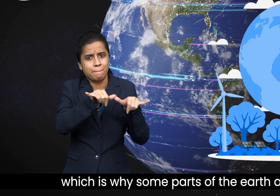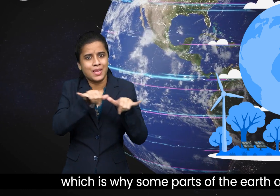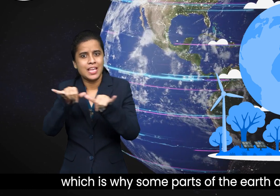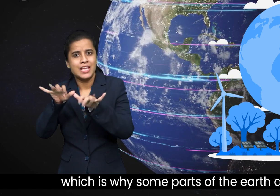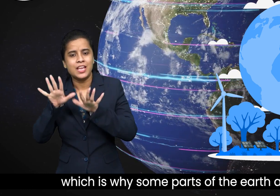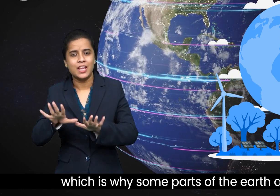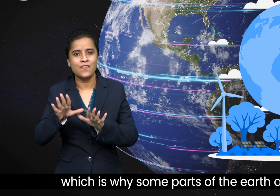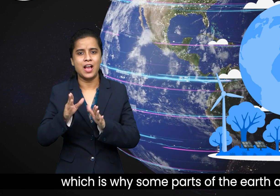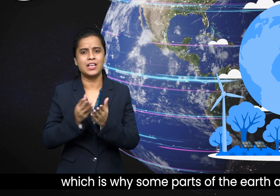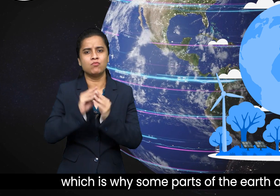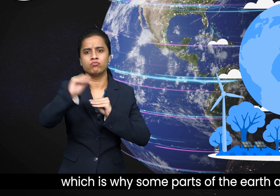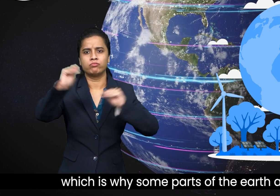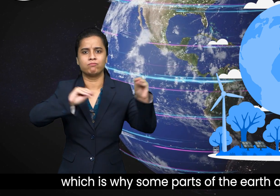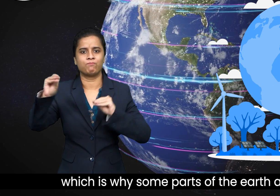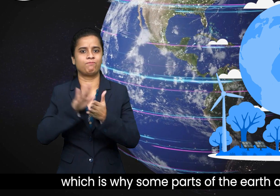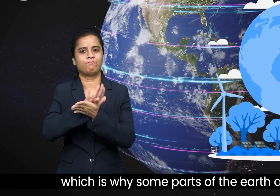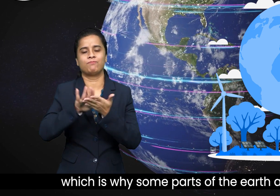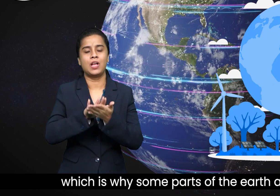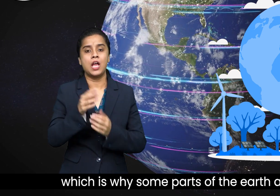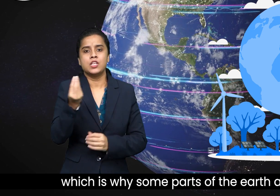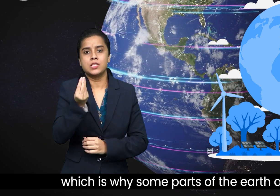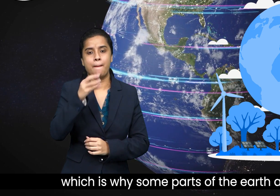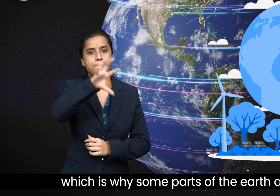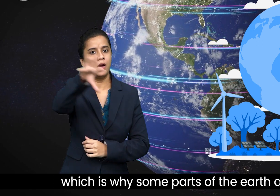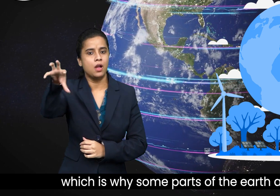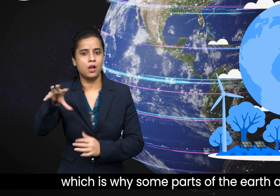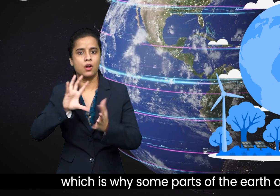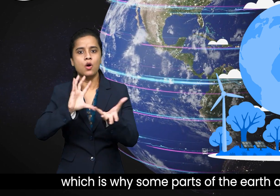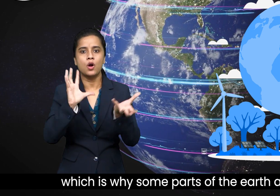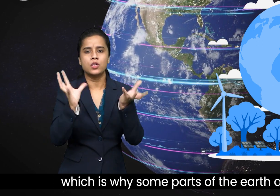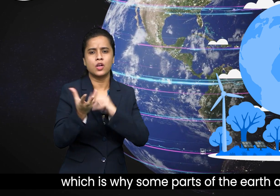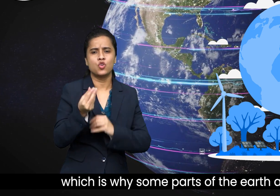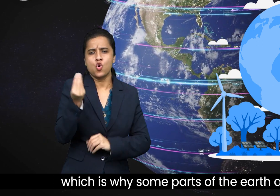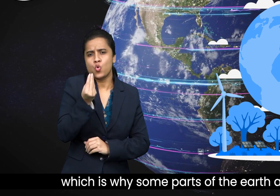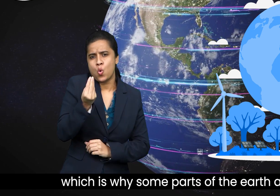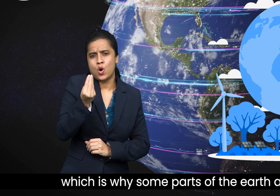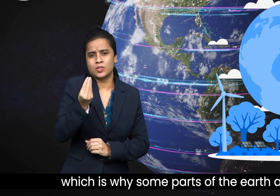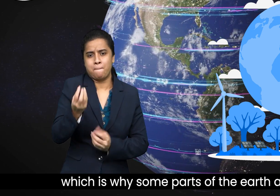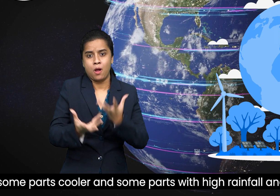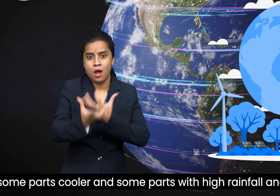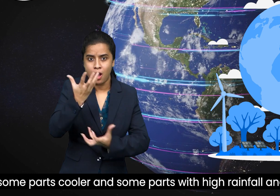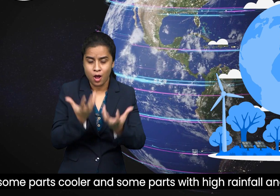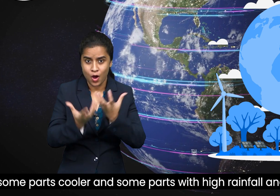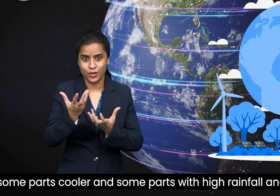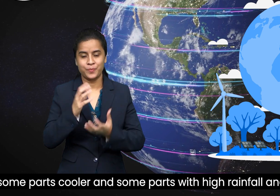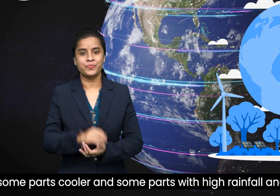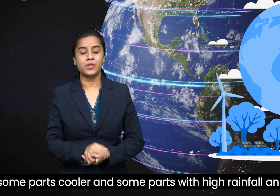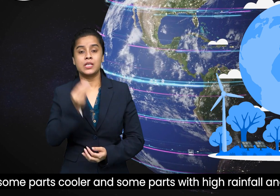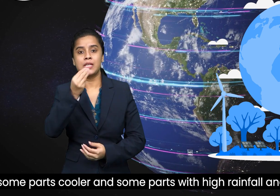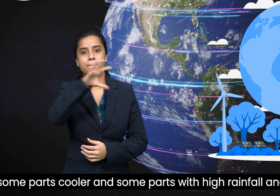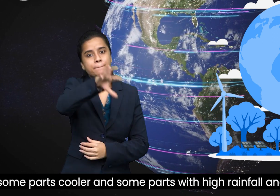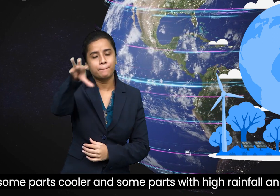which is why some parts of the earth are quite hot, some